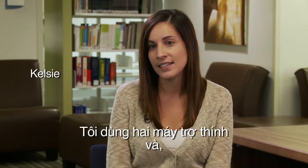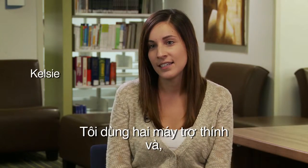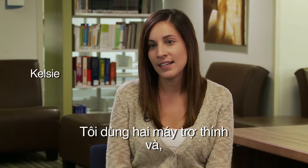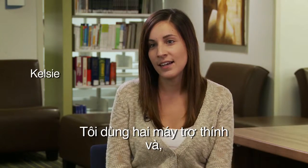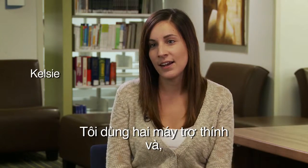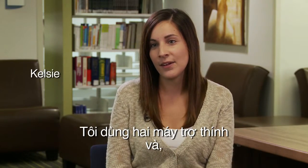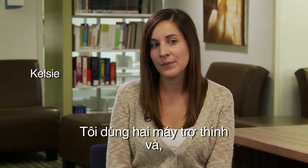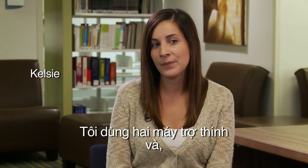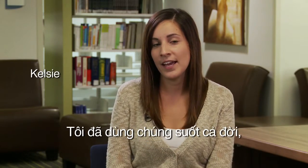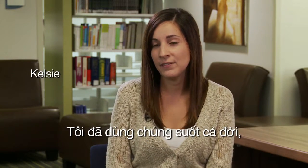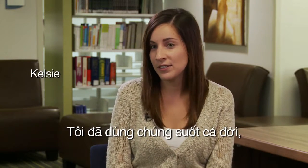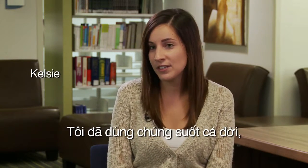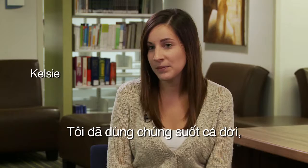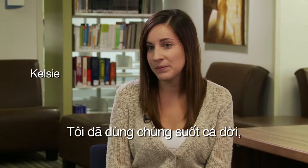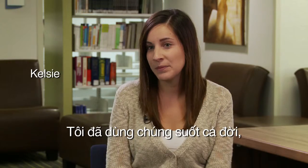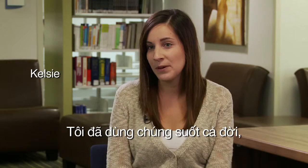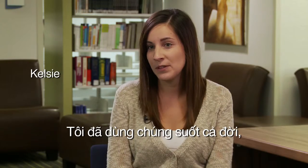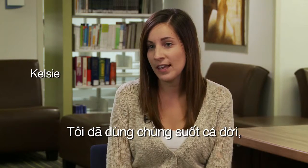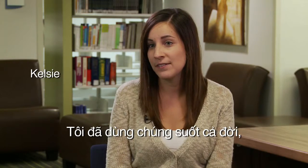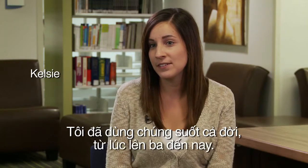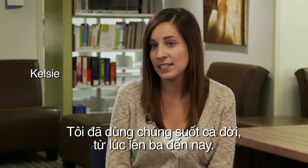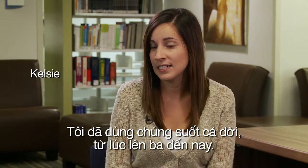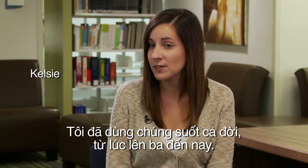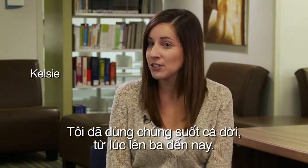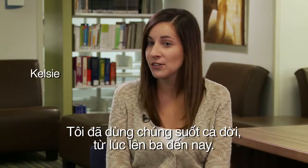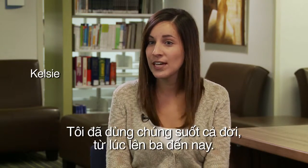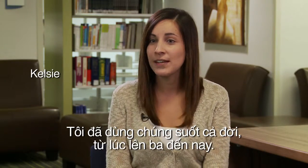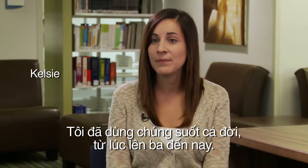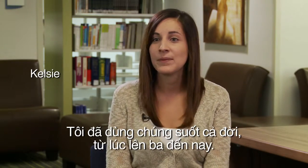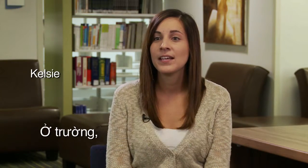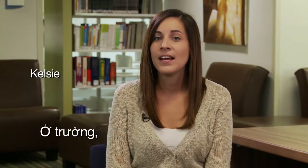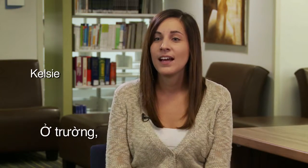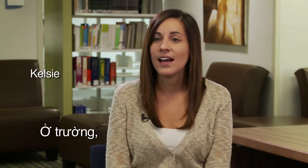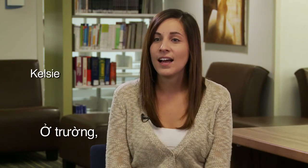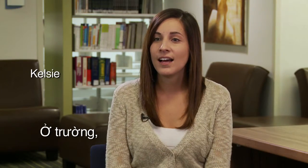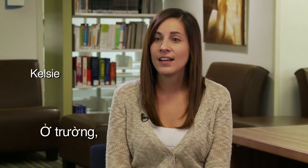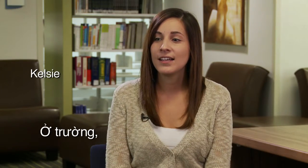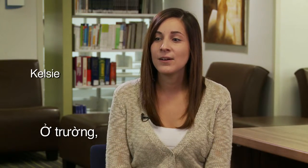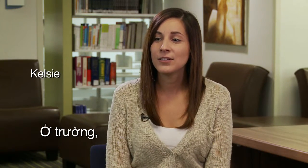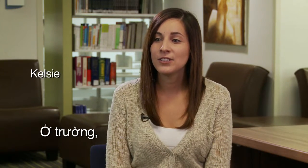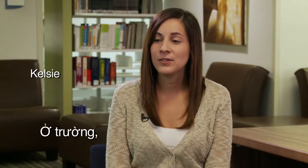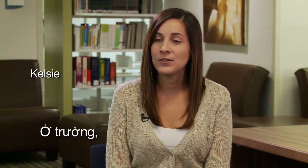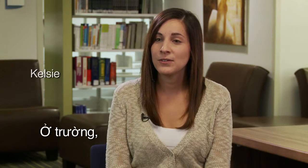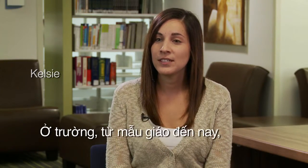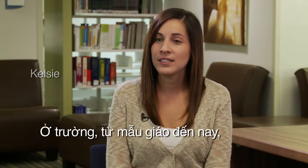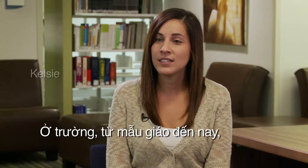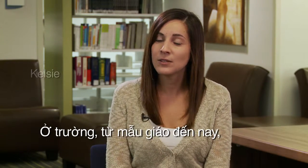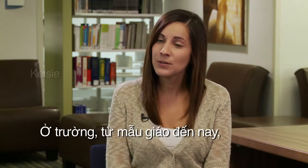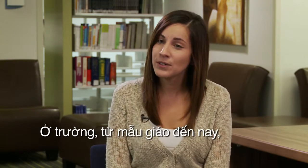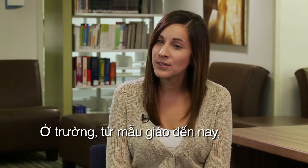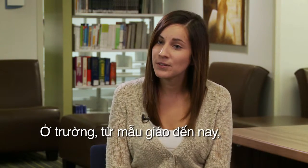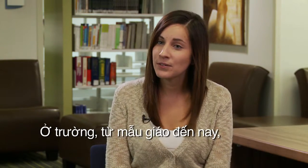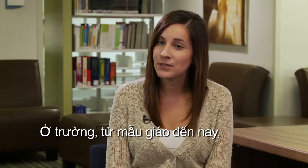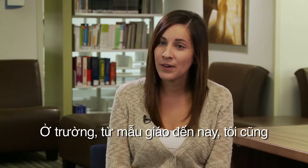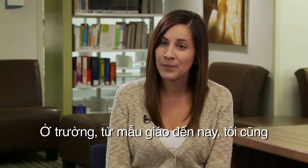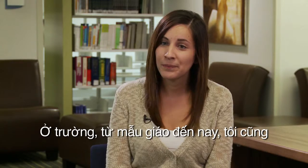I have used them my whole life since I was three. I also, in school, from